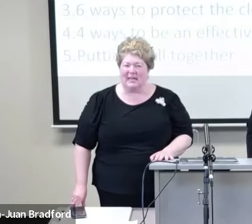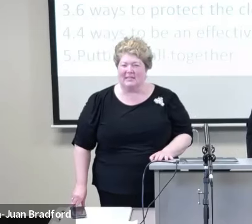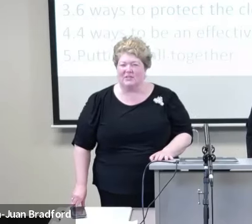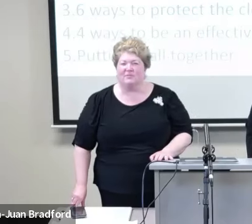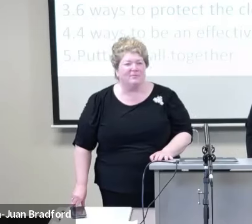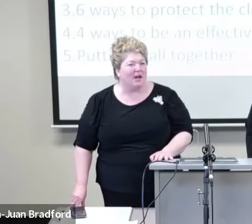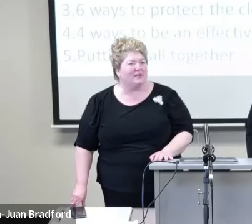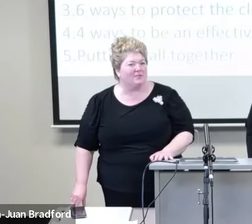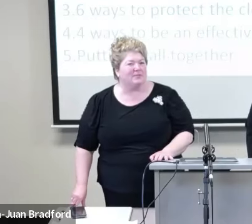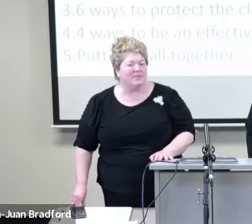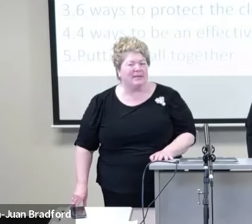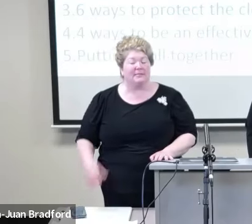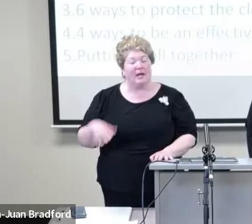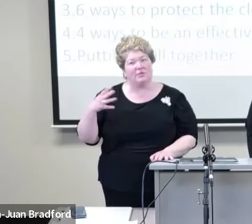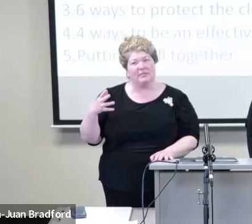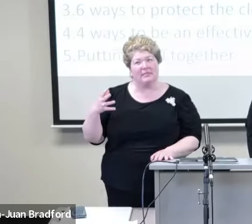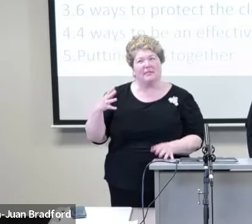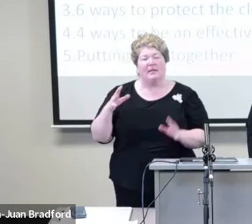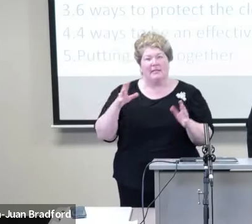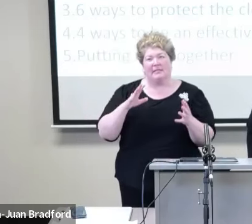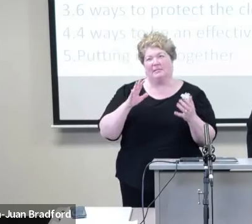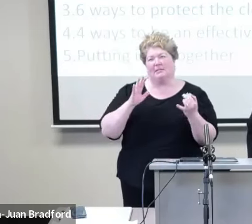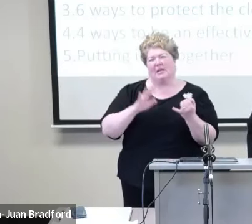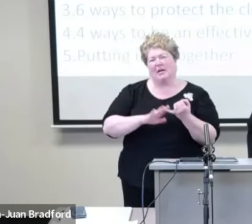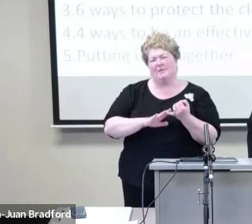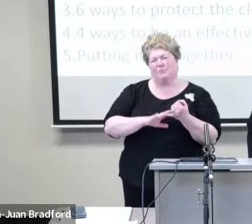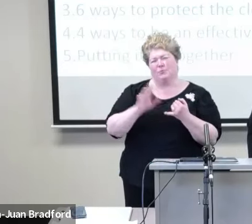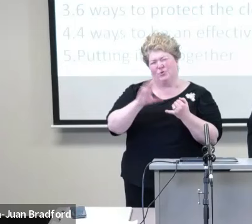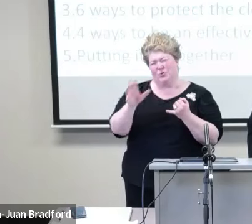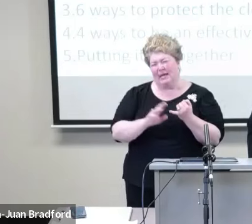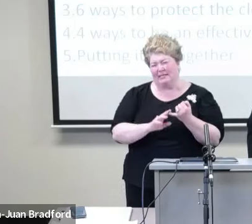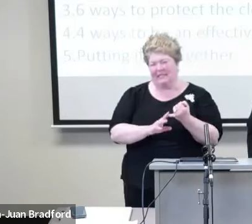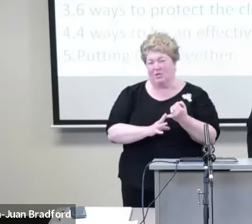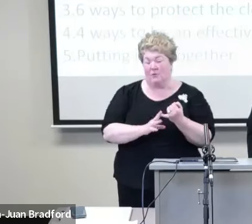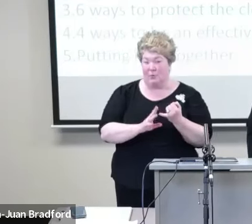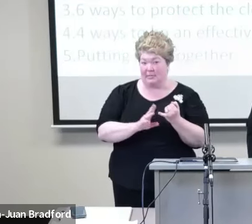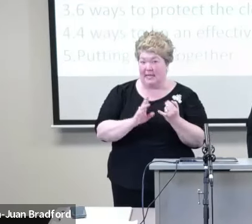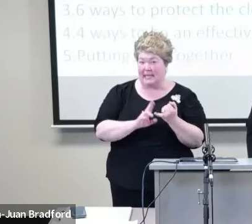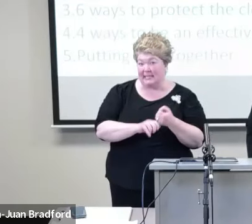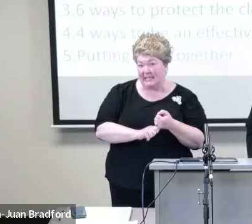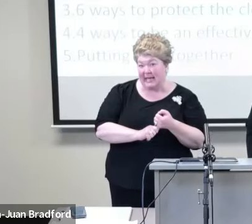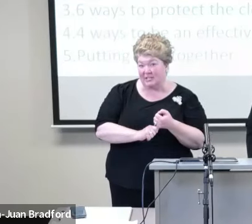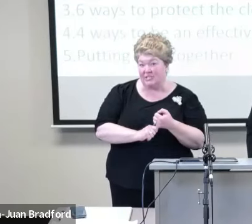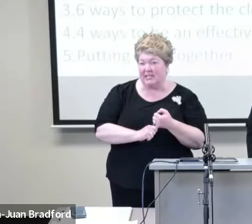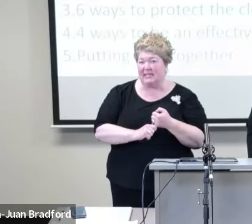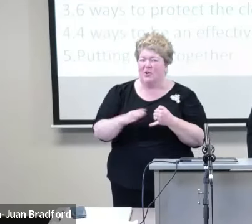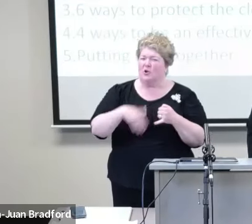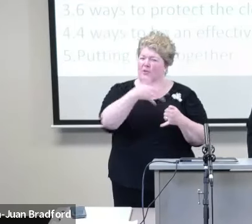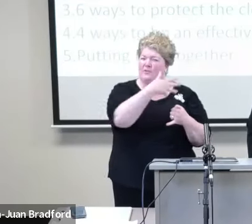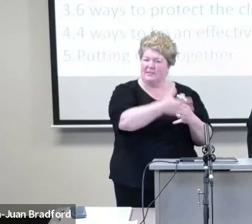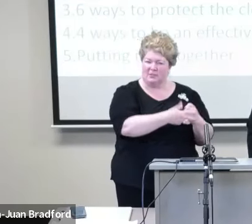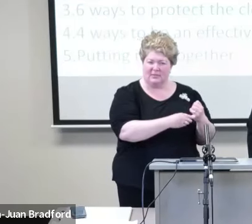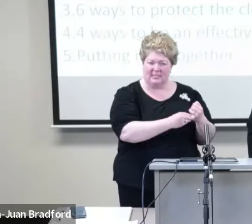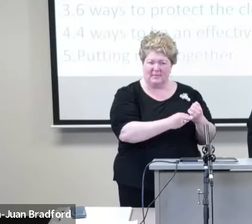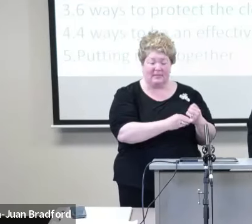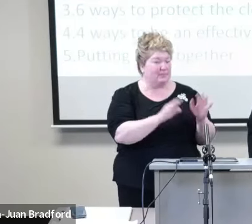will take letters from doctors depending doctors can can um through testing know if a person has adhd or